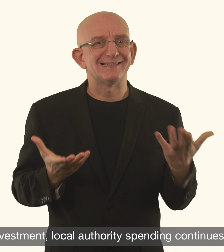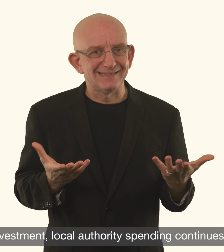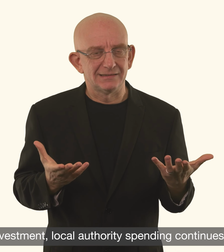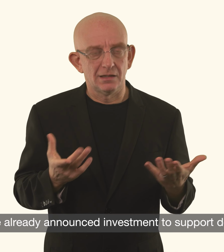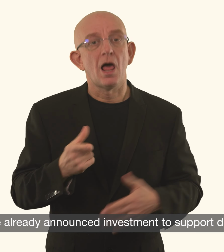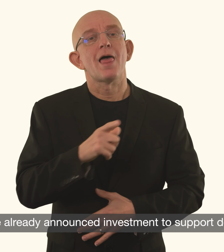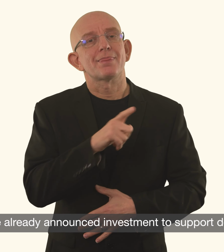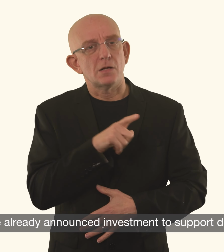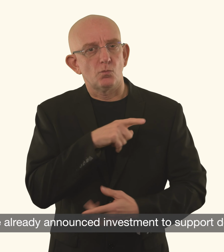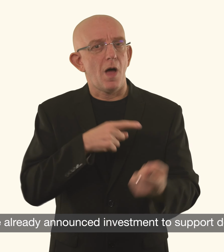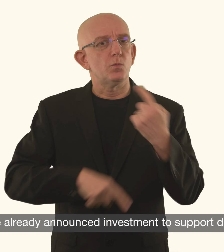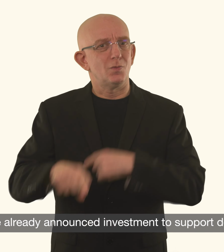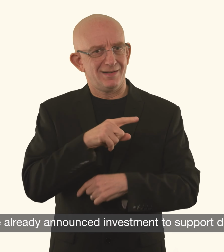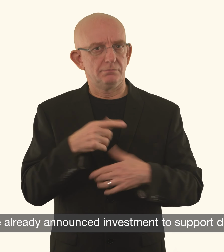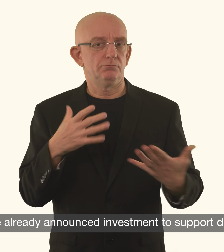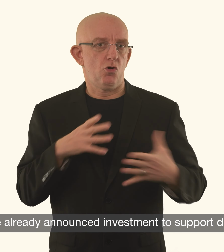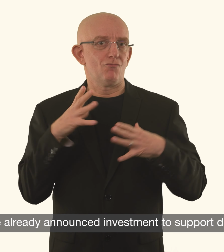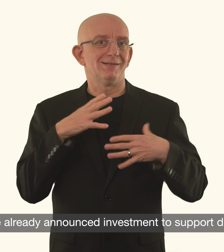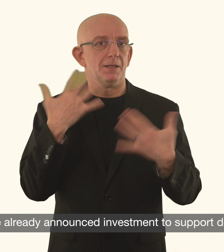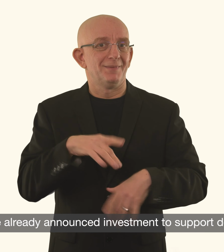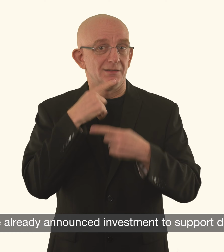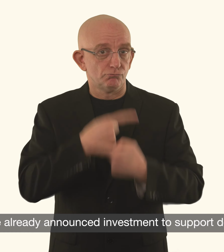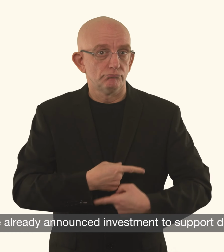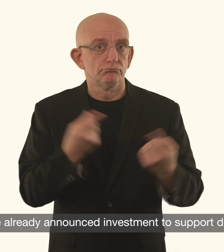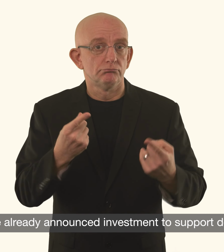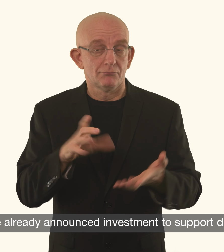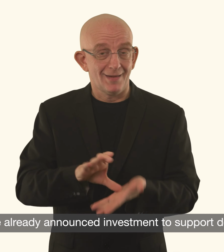That is why we have already announced investment to support delivery of this plan.